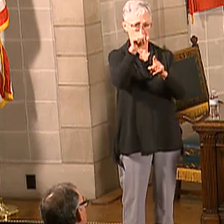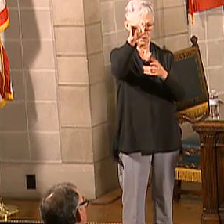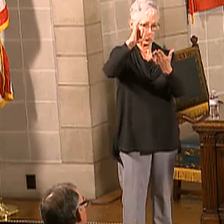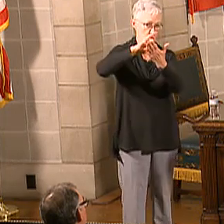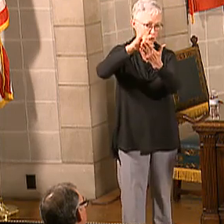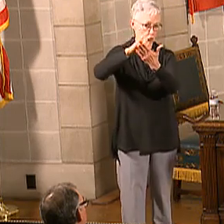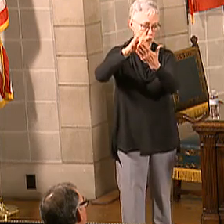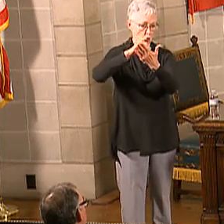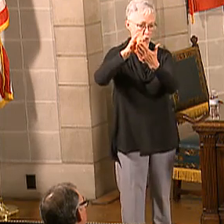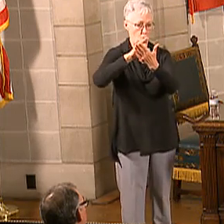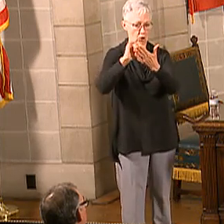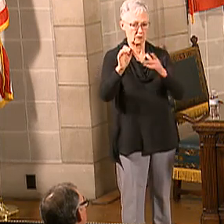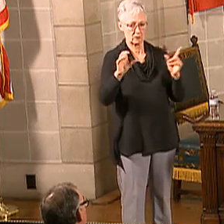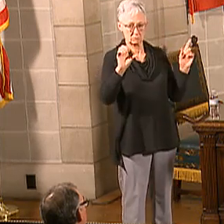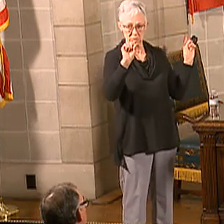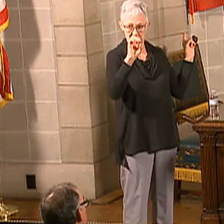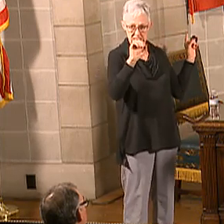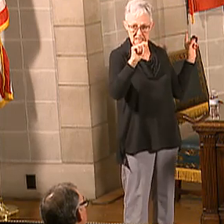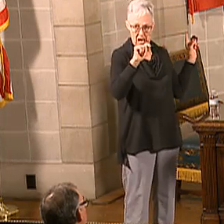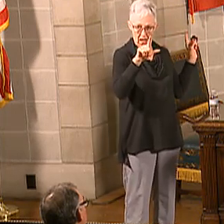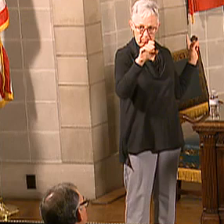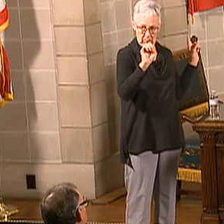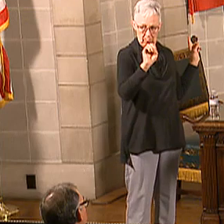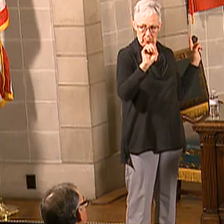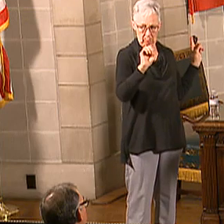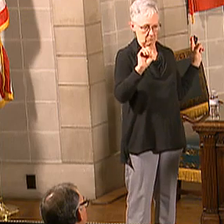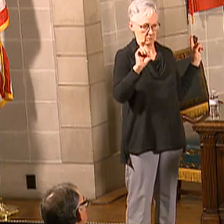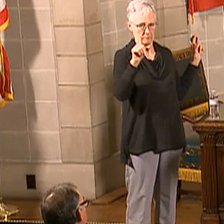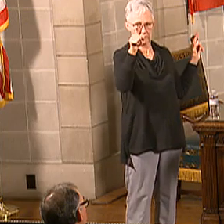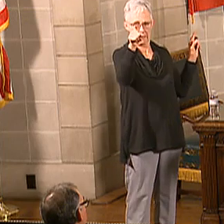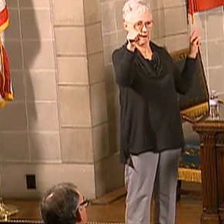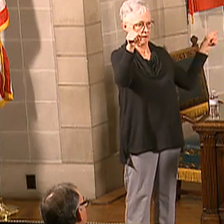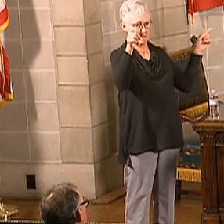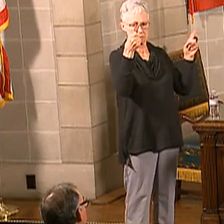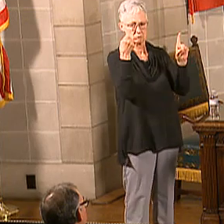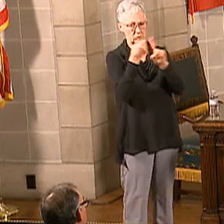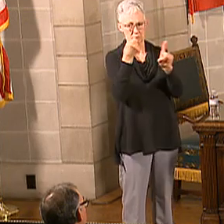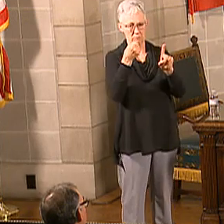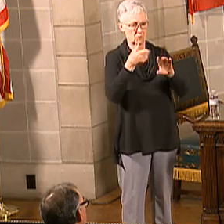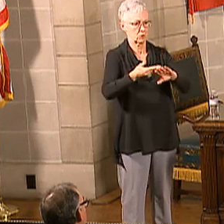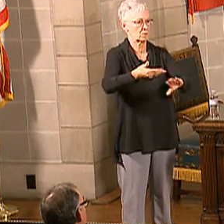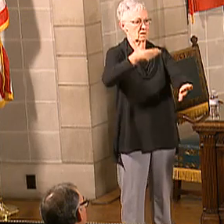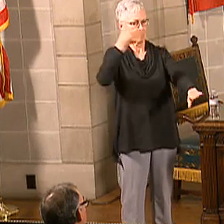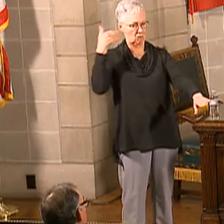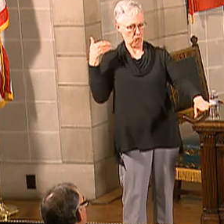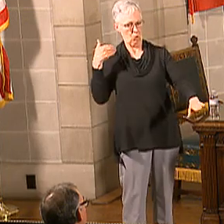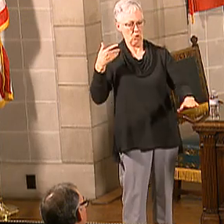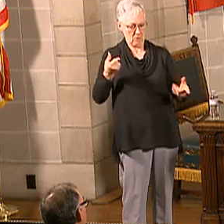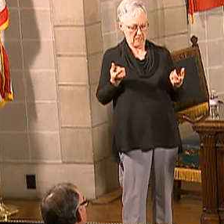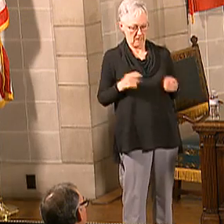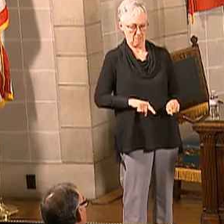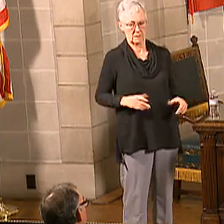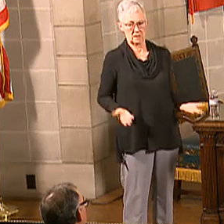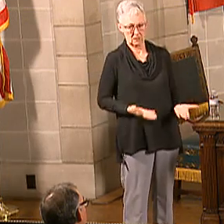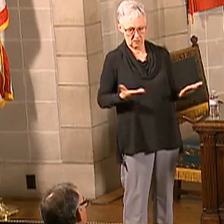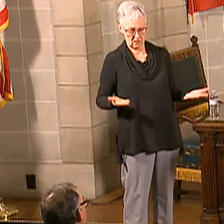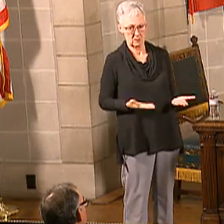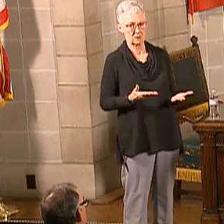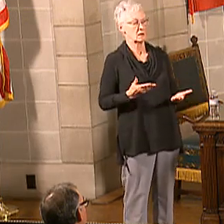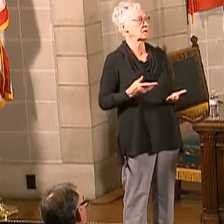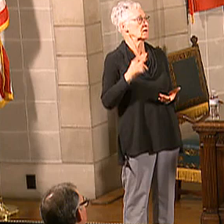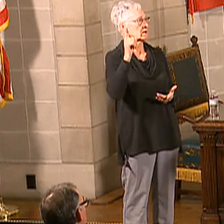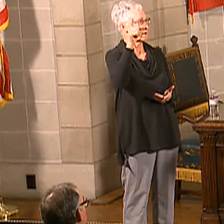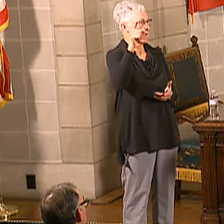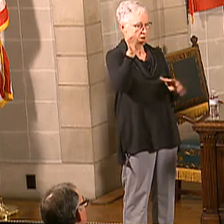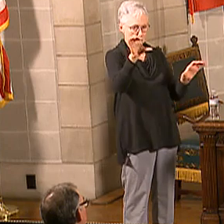Seattle were impacted by this far before we were. And so they were doing more testing and also have been, frankly, getting prioritized